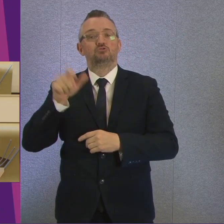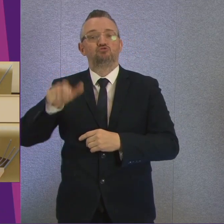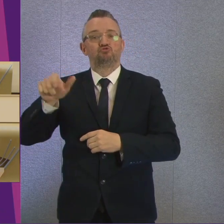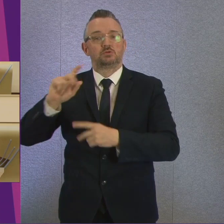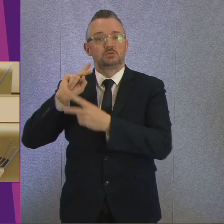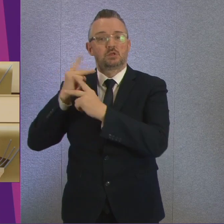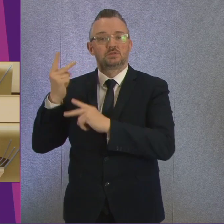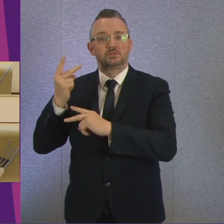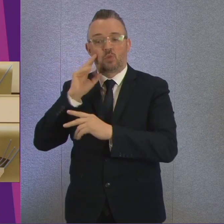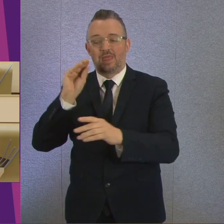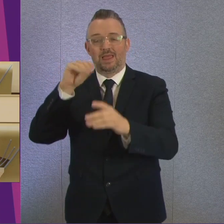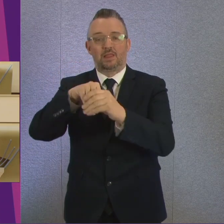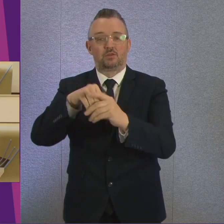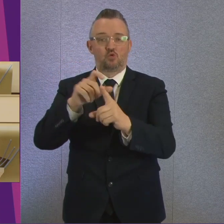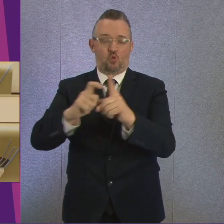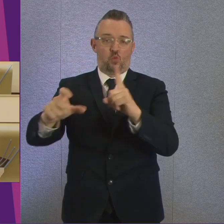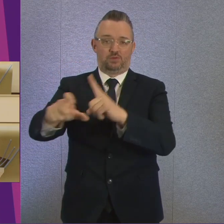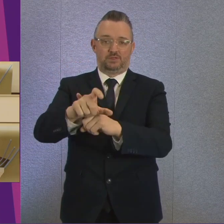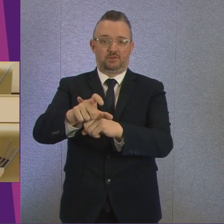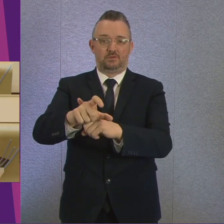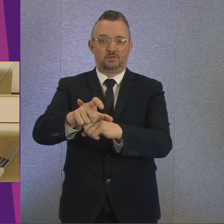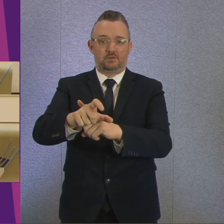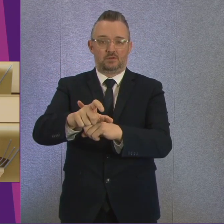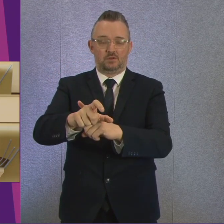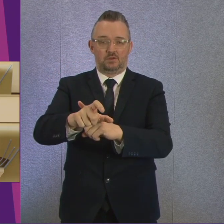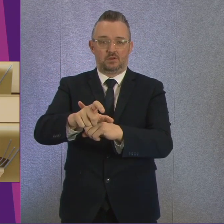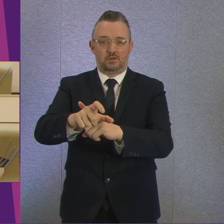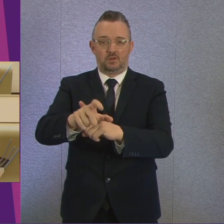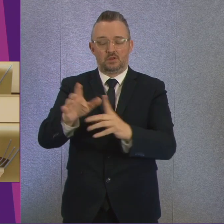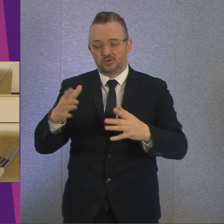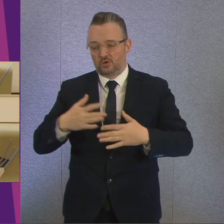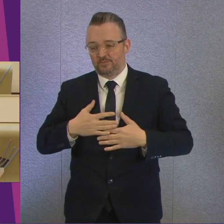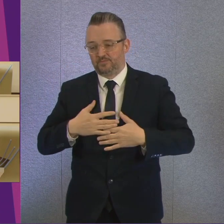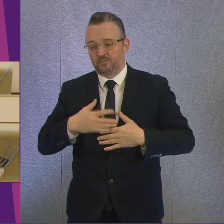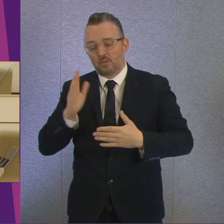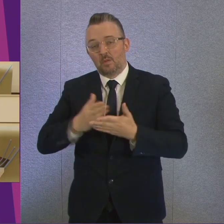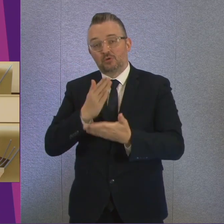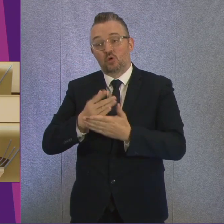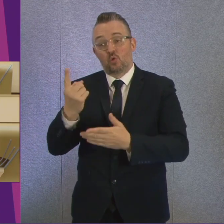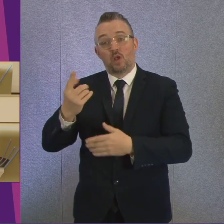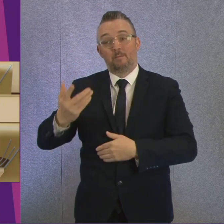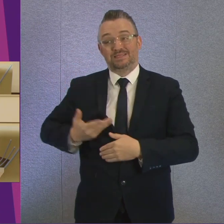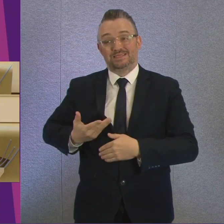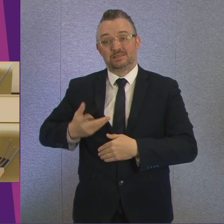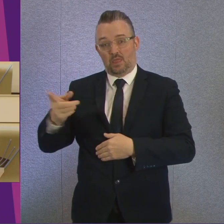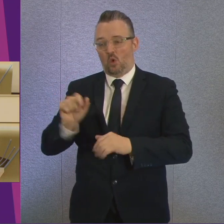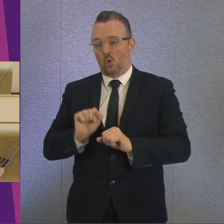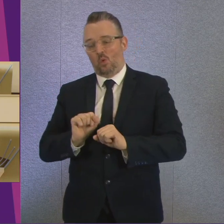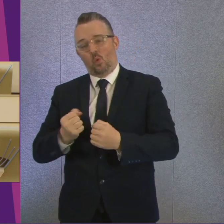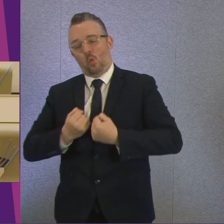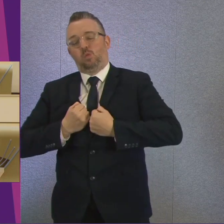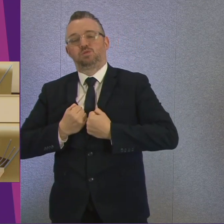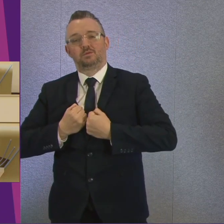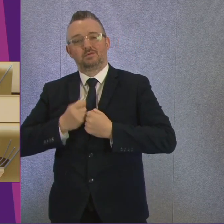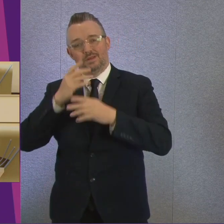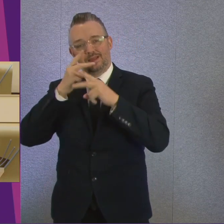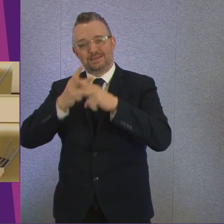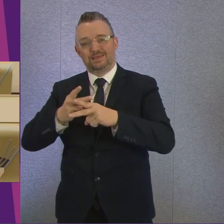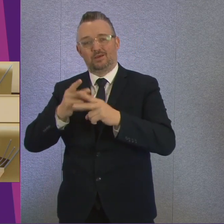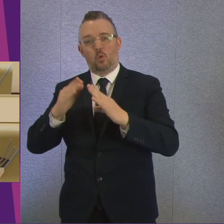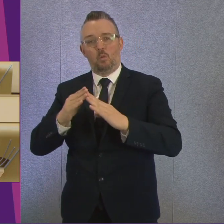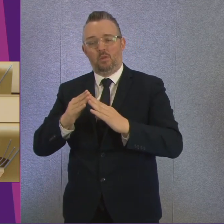in community settings. So we need to ensure that care home owners and managers understand how to